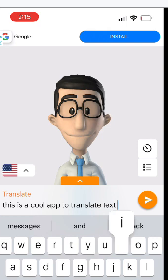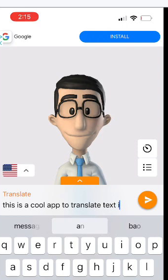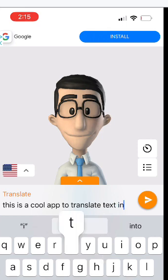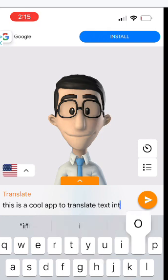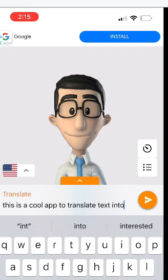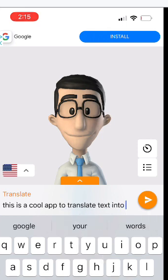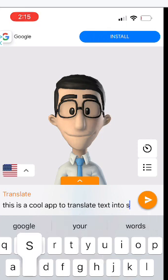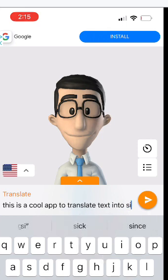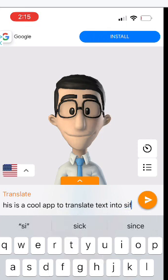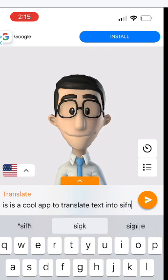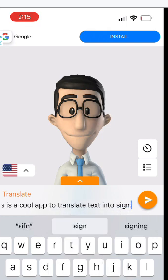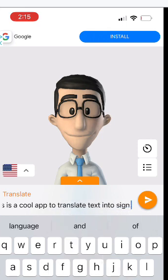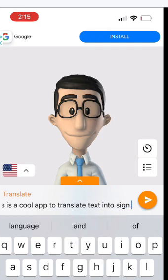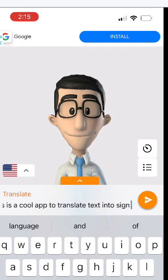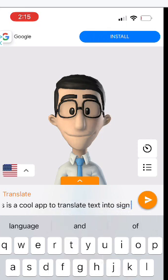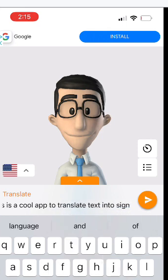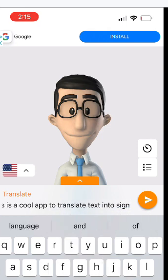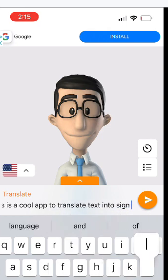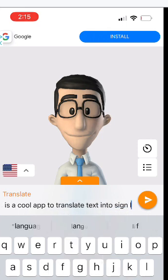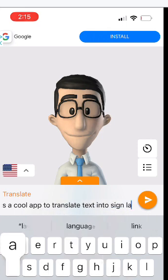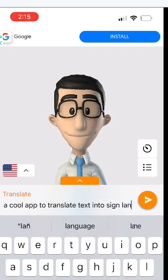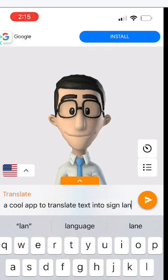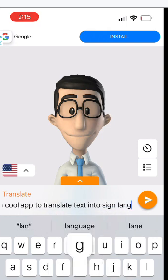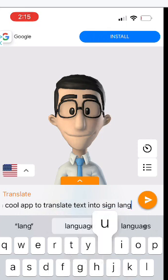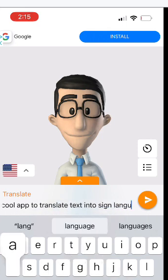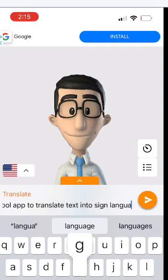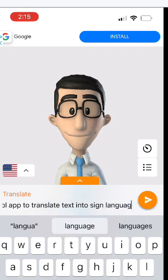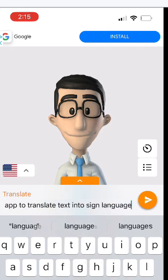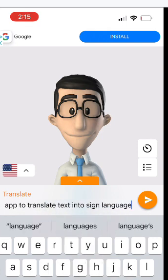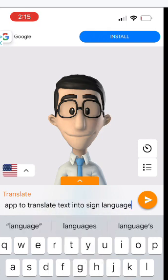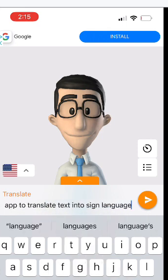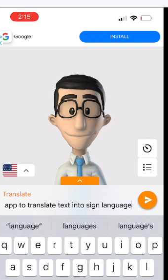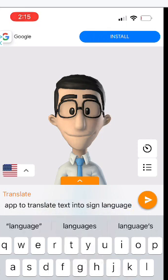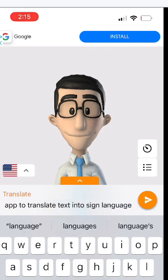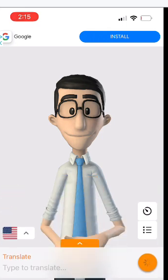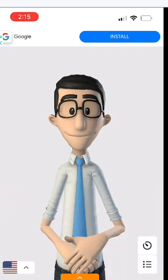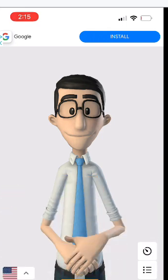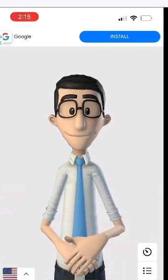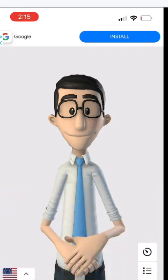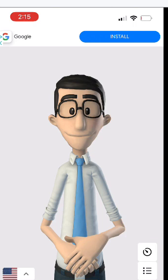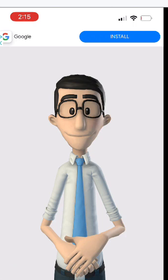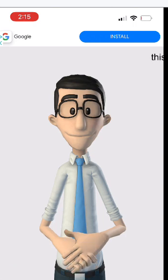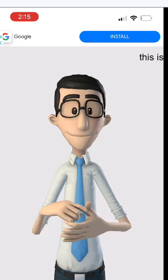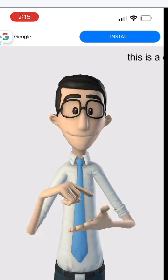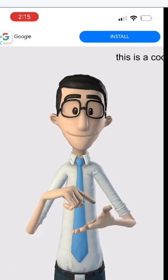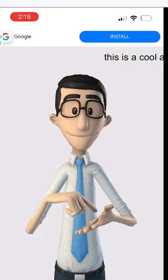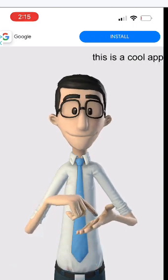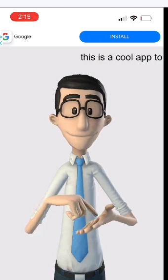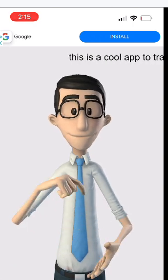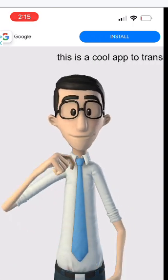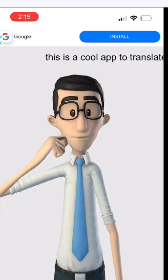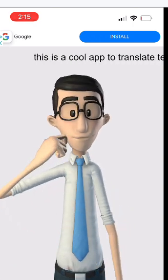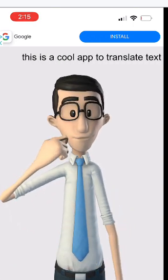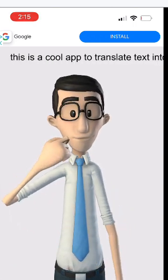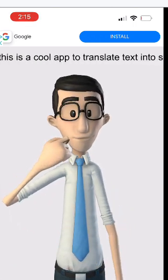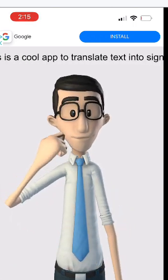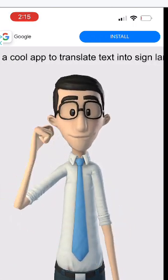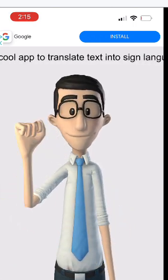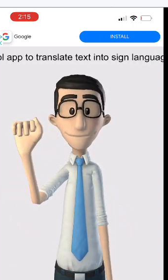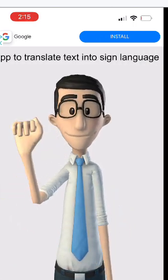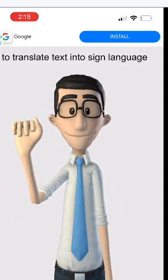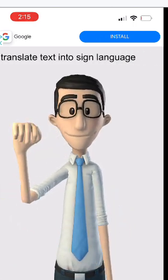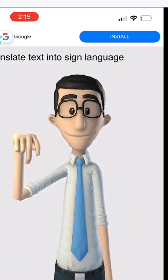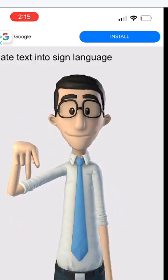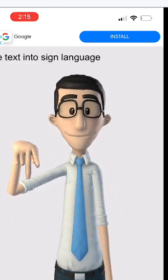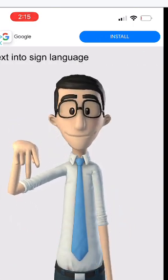UDL. You can actually record your screen and create a video of the avatar signing to add